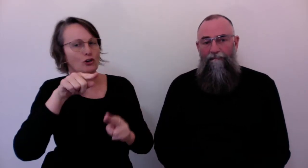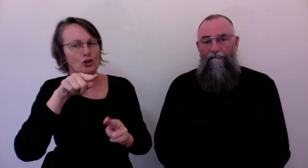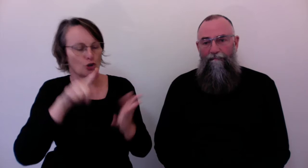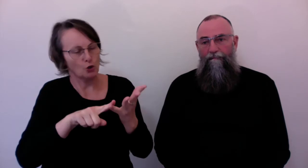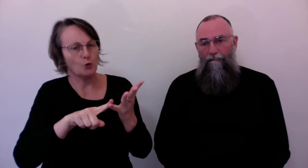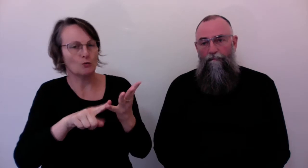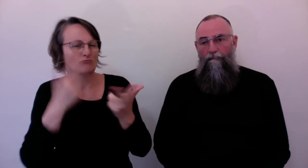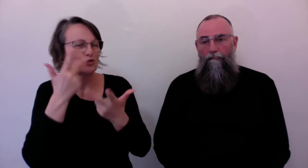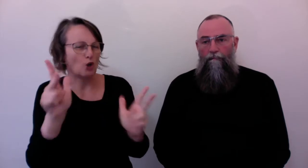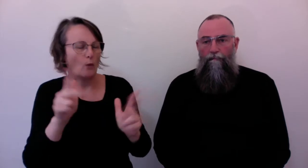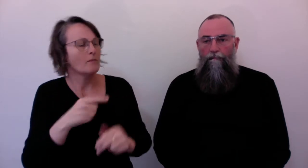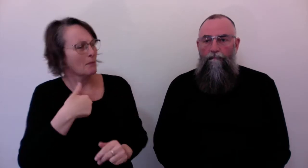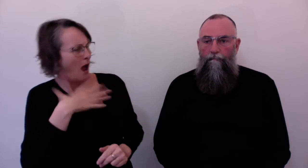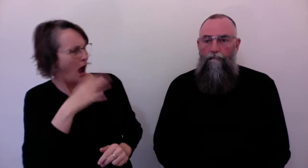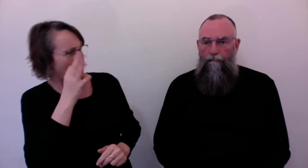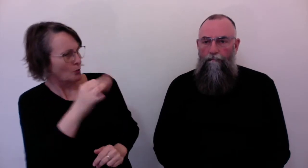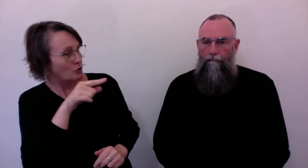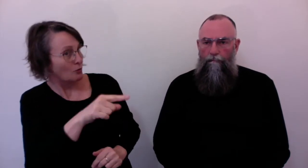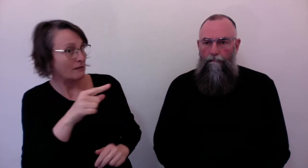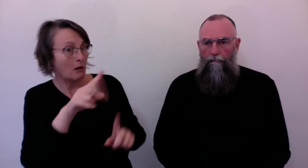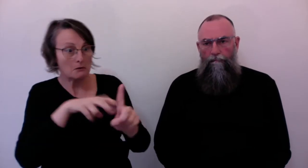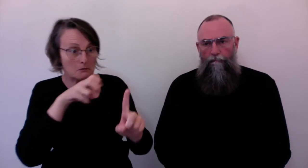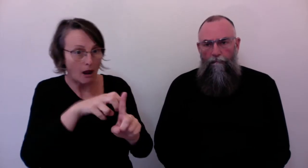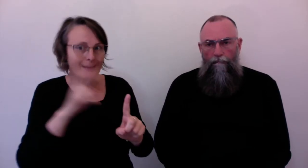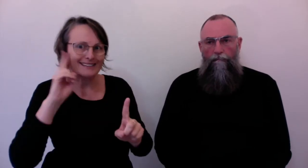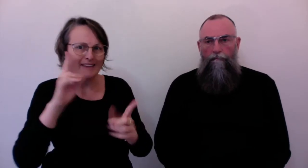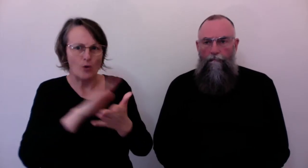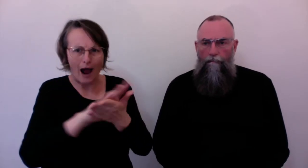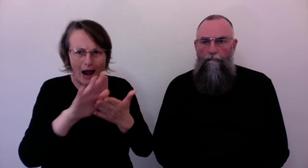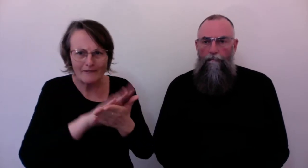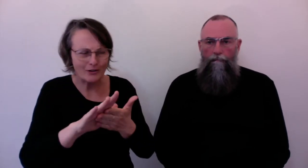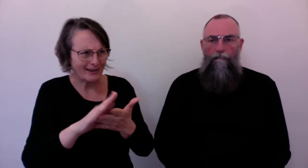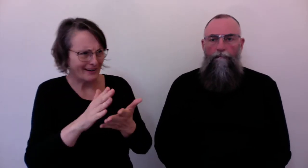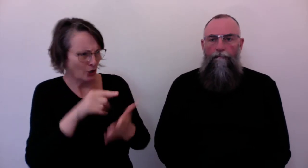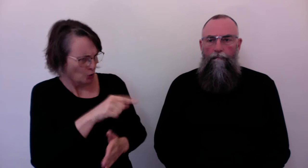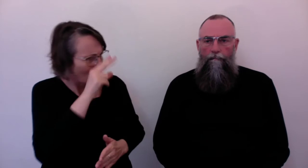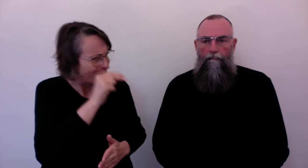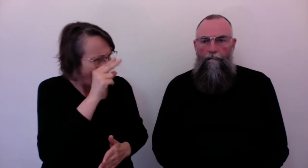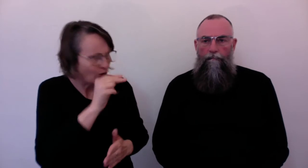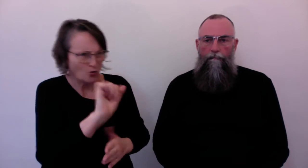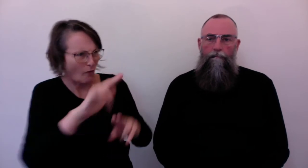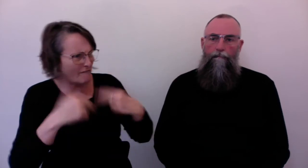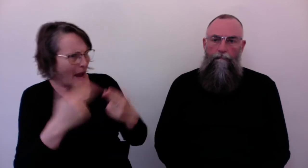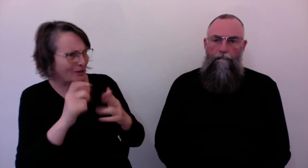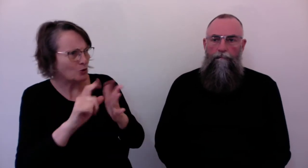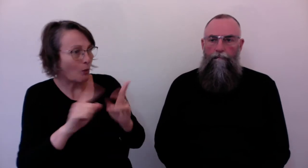diagnosed with deafness or hard of hearing, like how does your family figure it out as a youngster? Okay, so Because you can't say back, honey. no, you